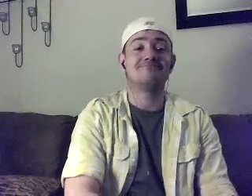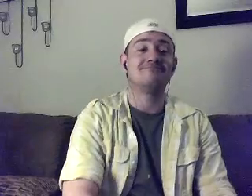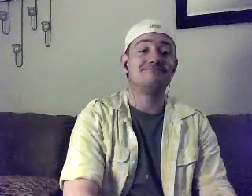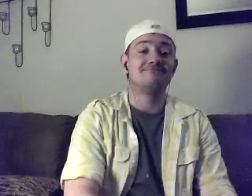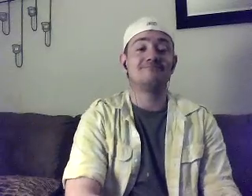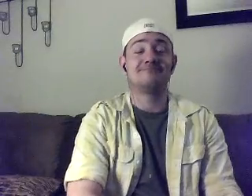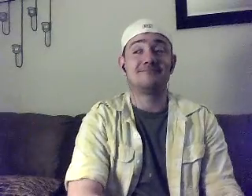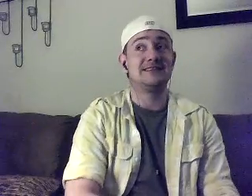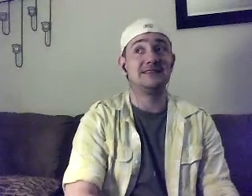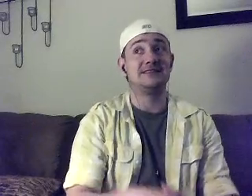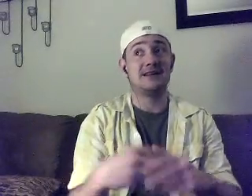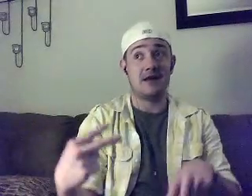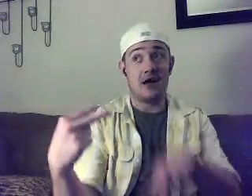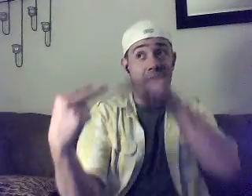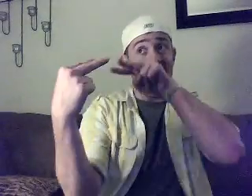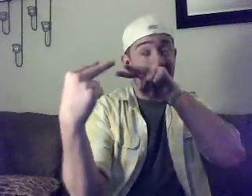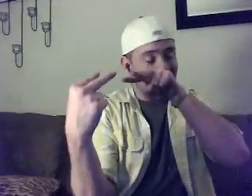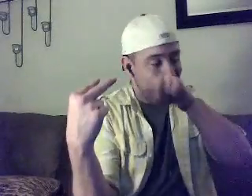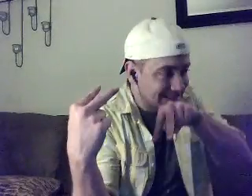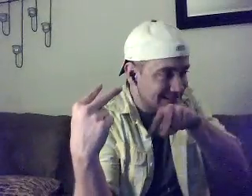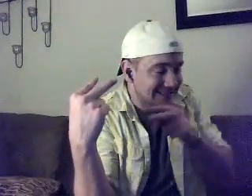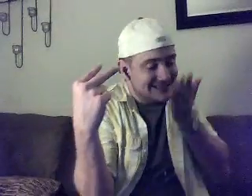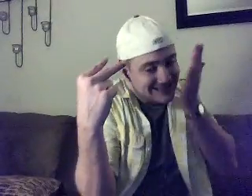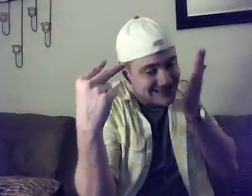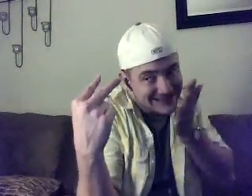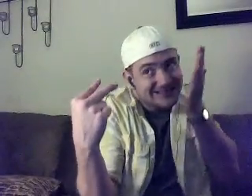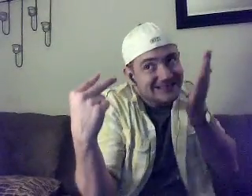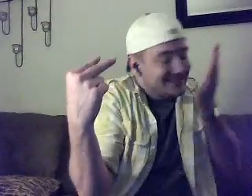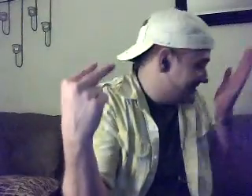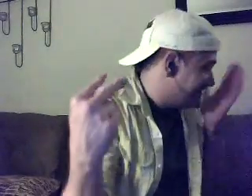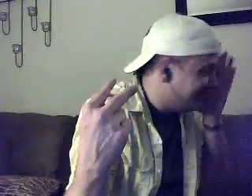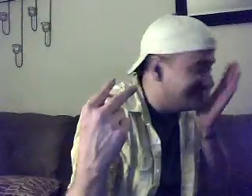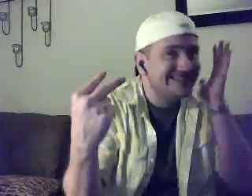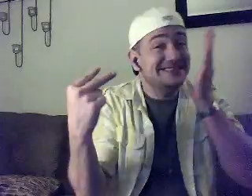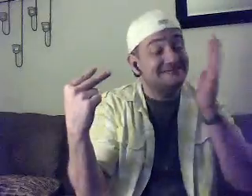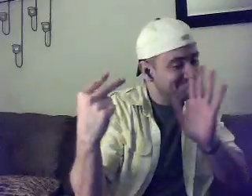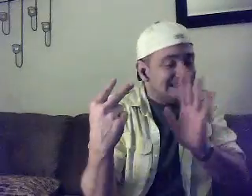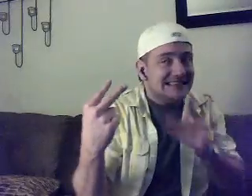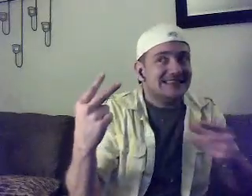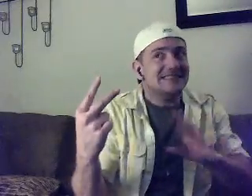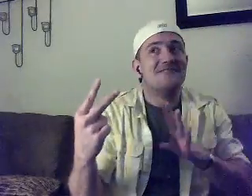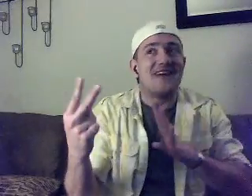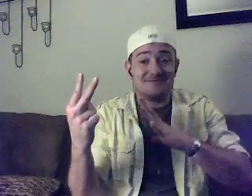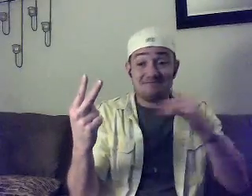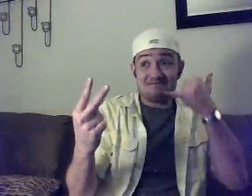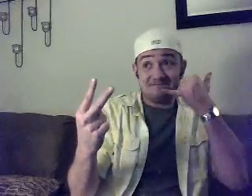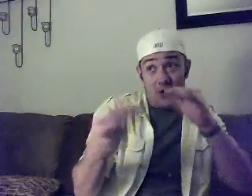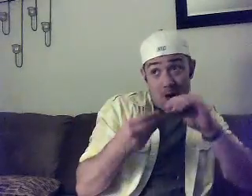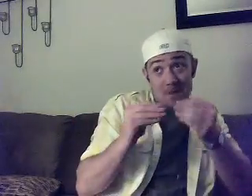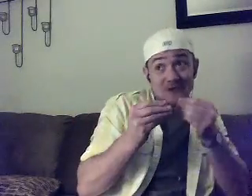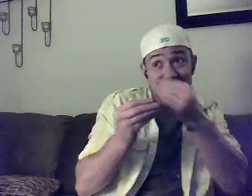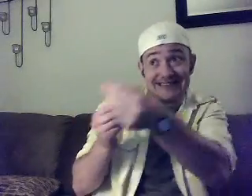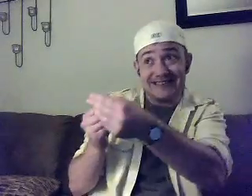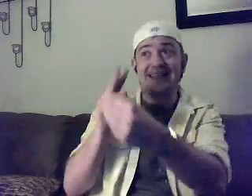It's hard to look right At you, baby But here's my number So call me, maybe